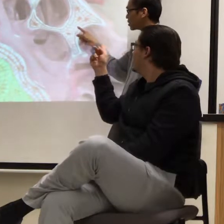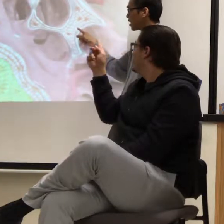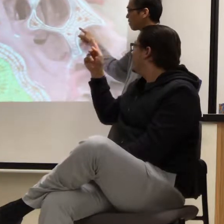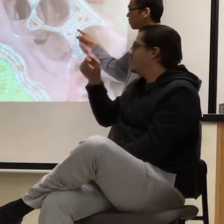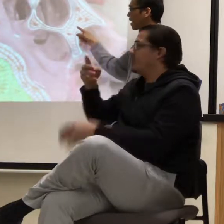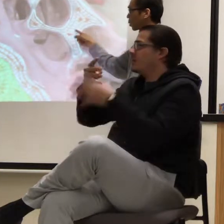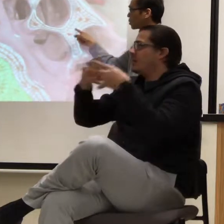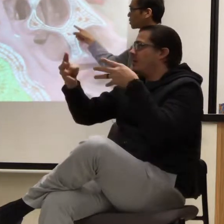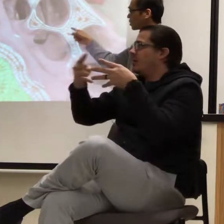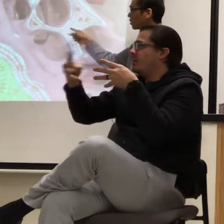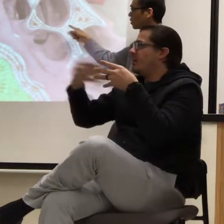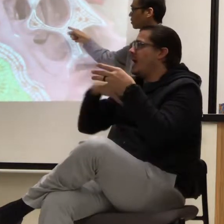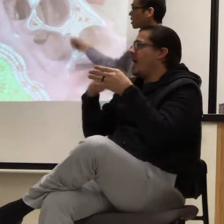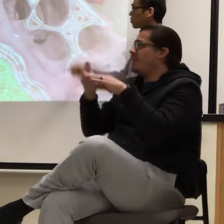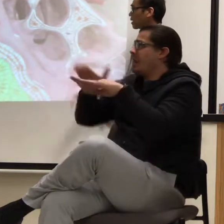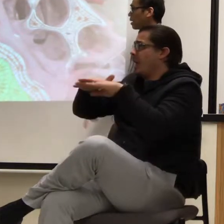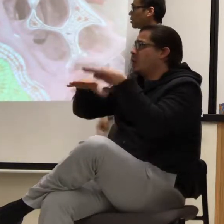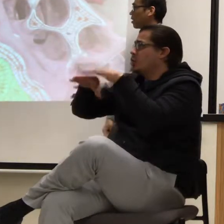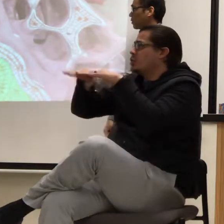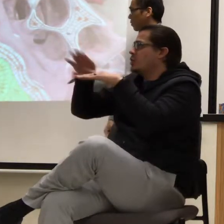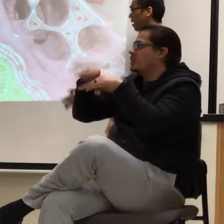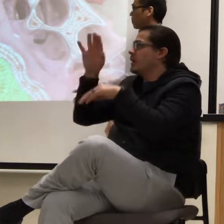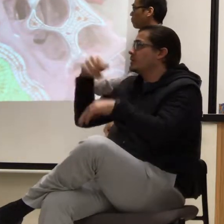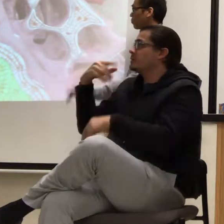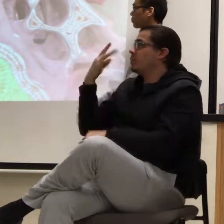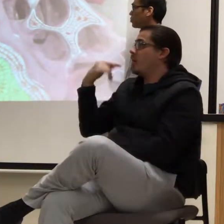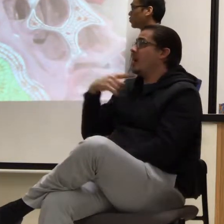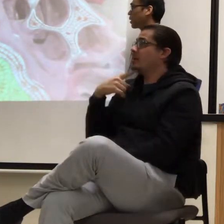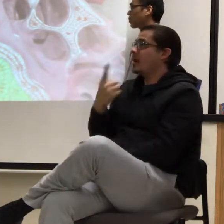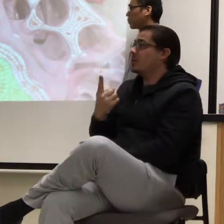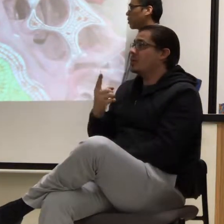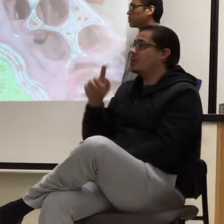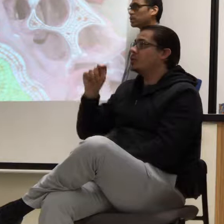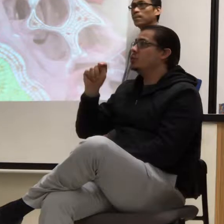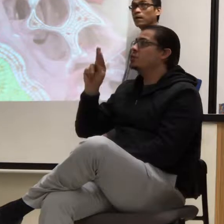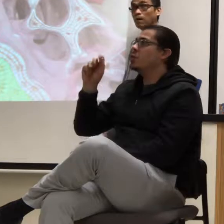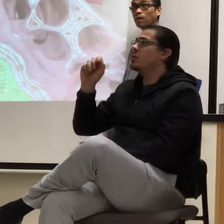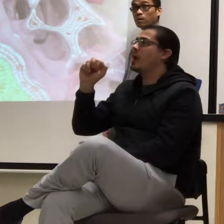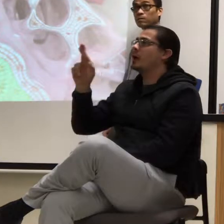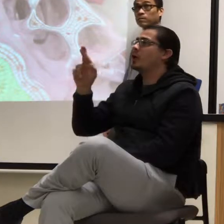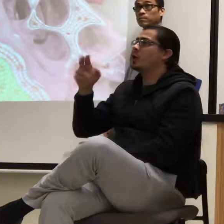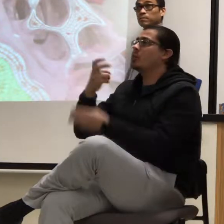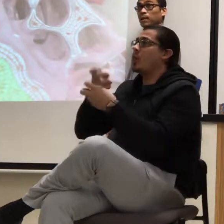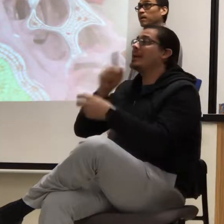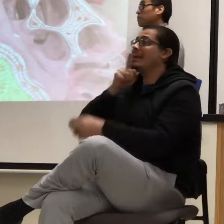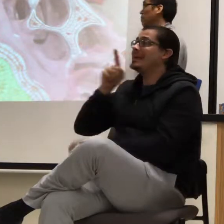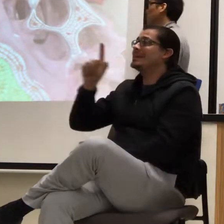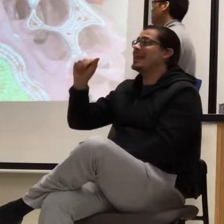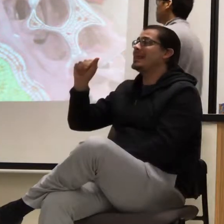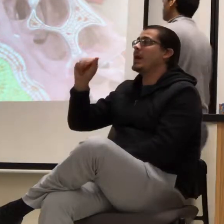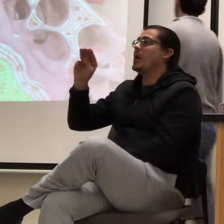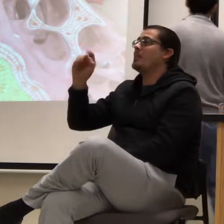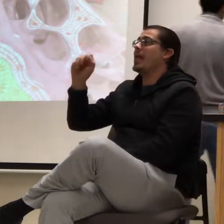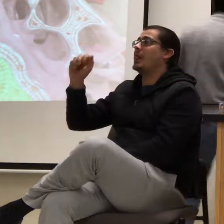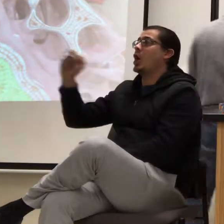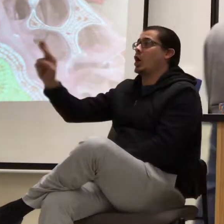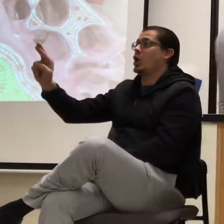struts actually have layers. That's why I keep telling you that trabecular bone is lamellar.